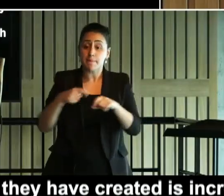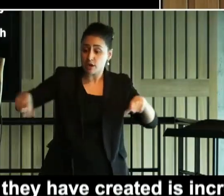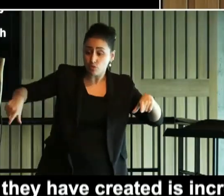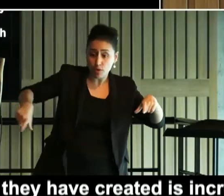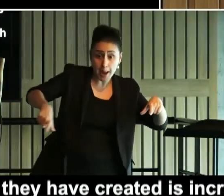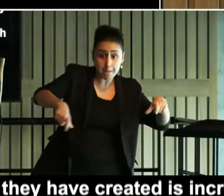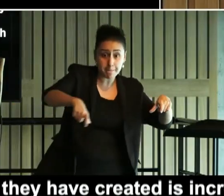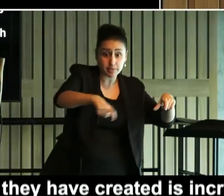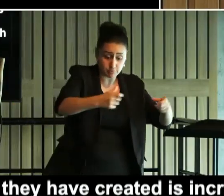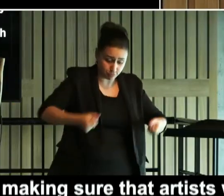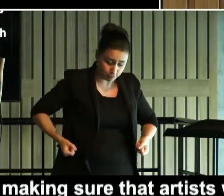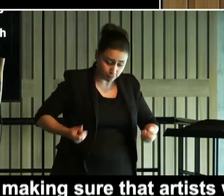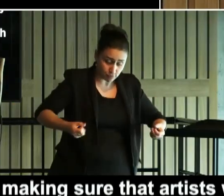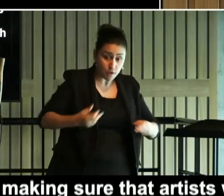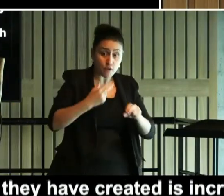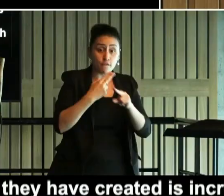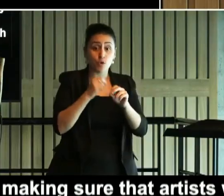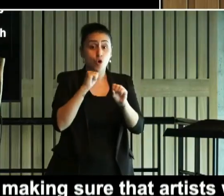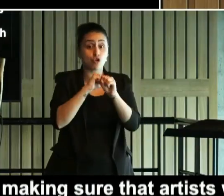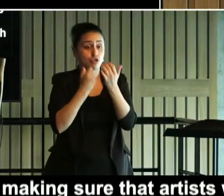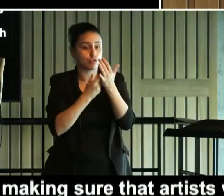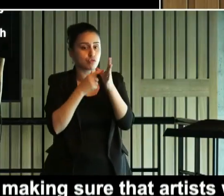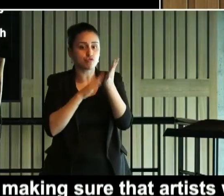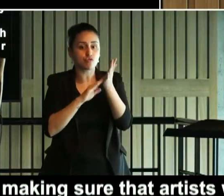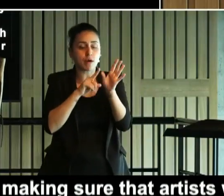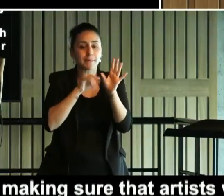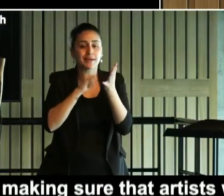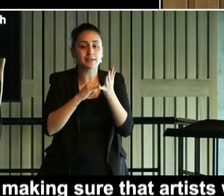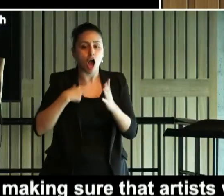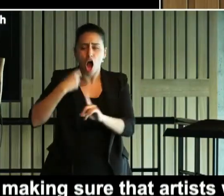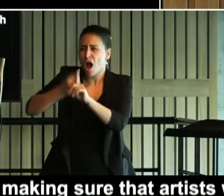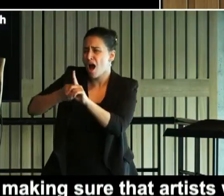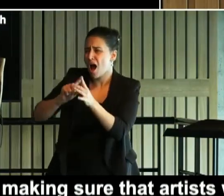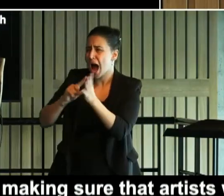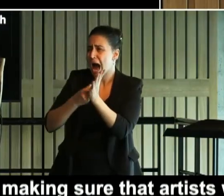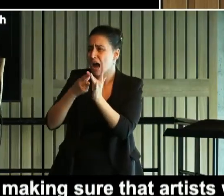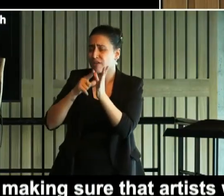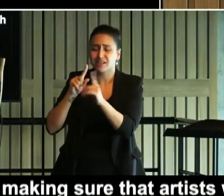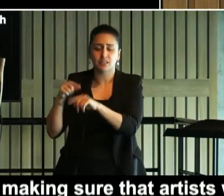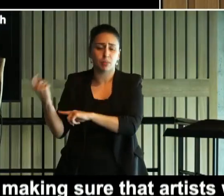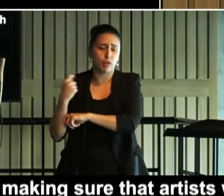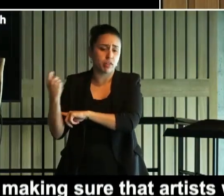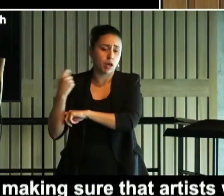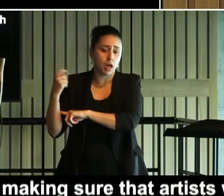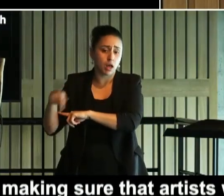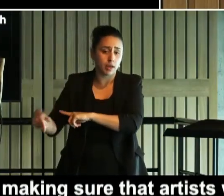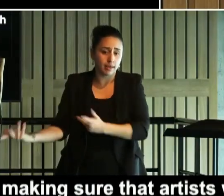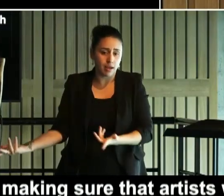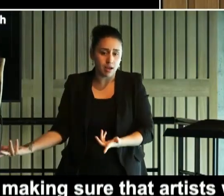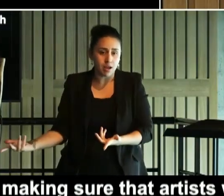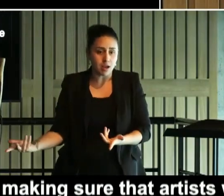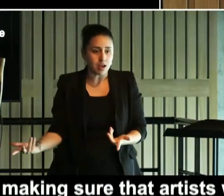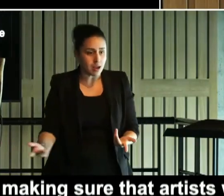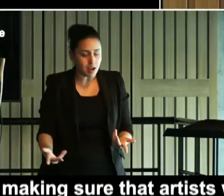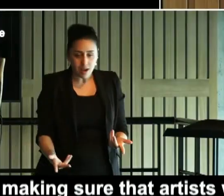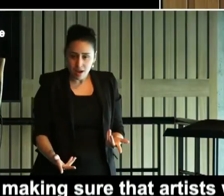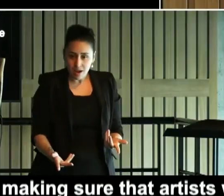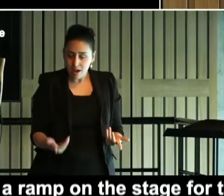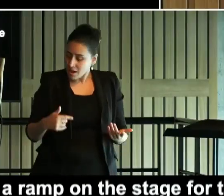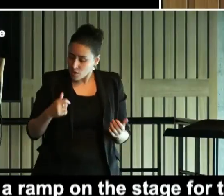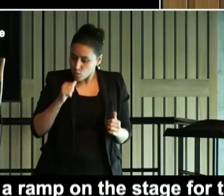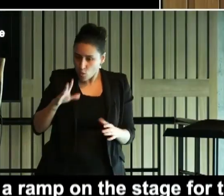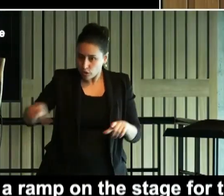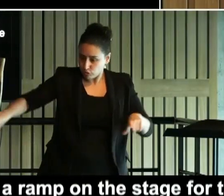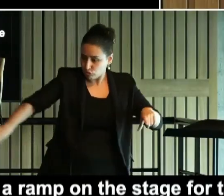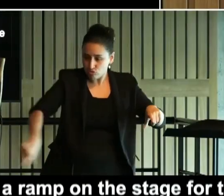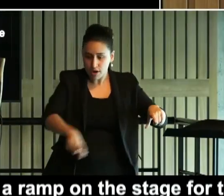at the Grammys, which is something I've been trying to advocate from here at the Arias, and they still won't get a ramp up onto the stage because I just think